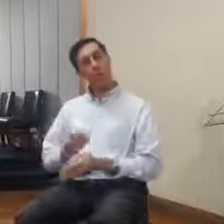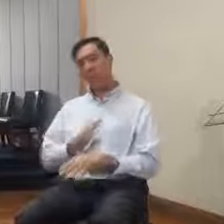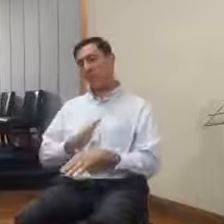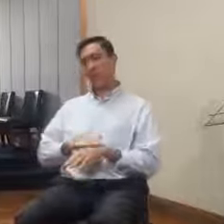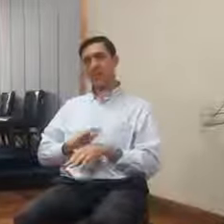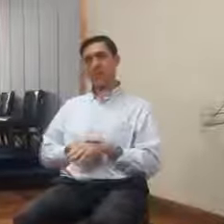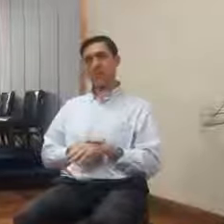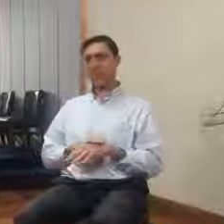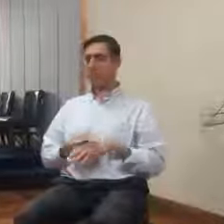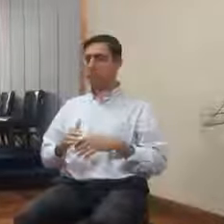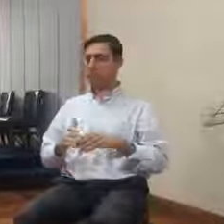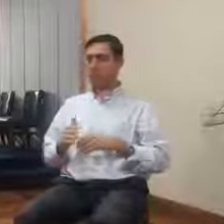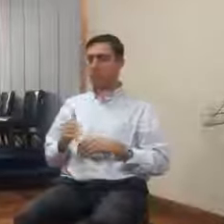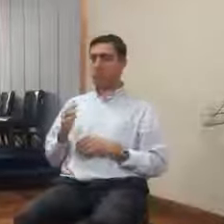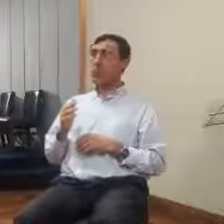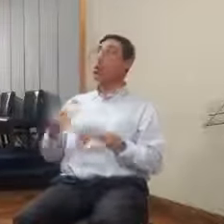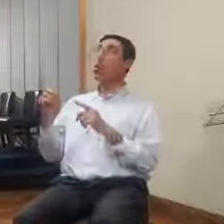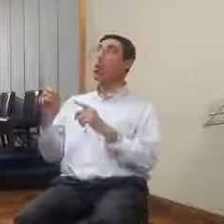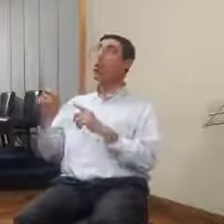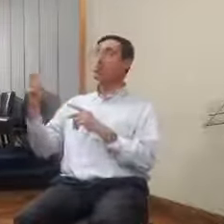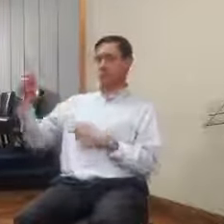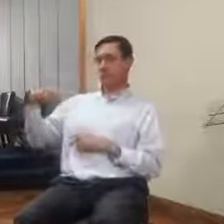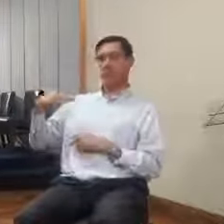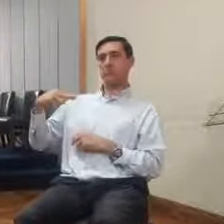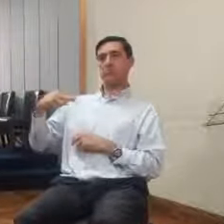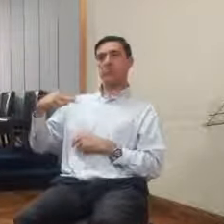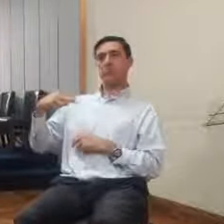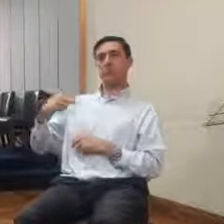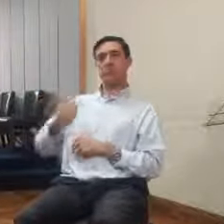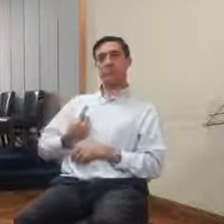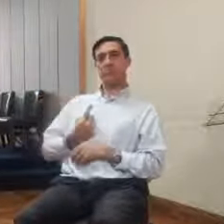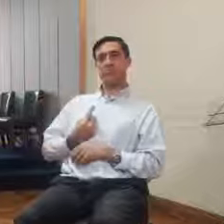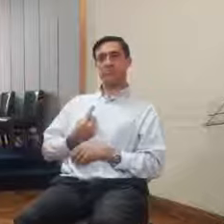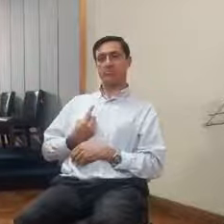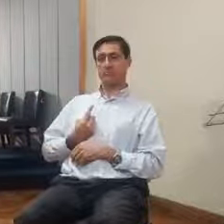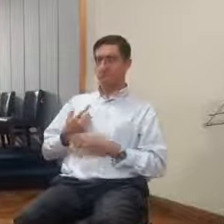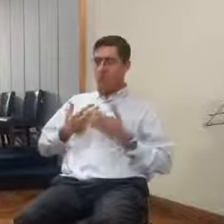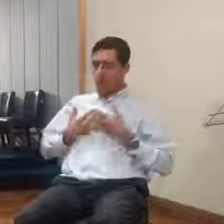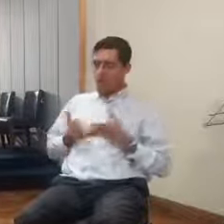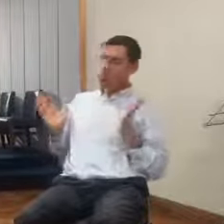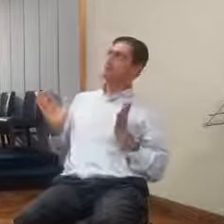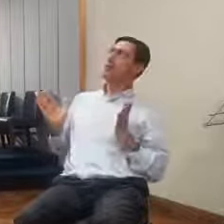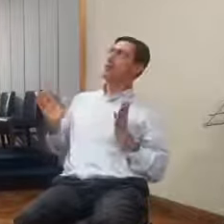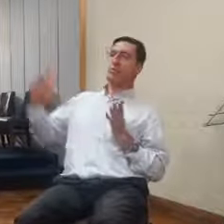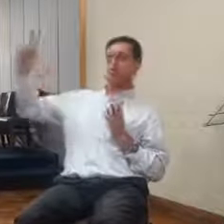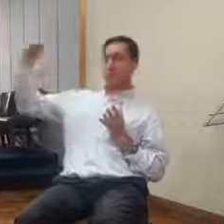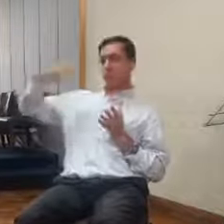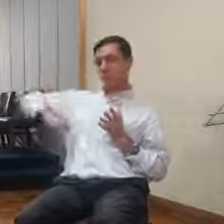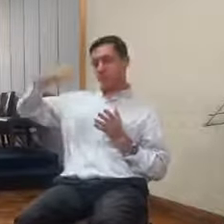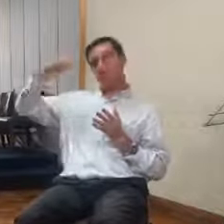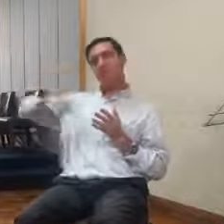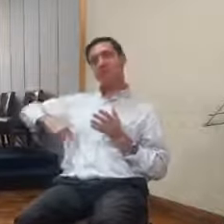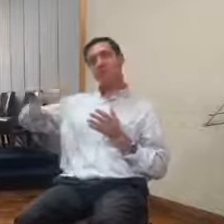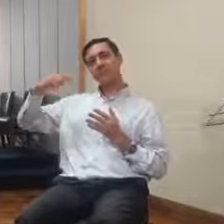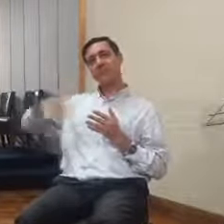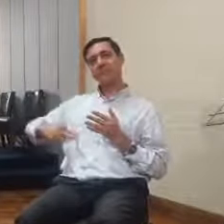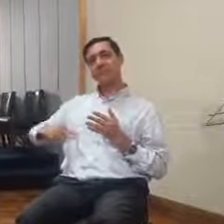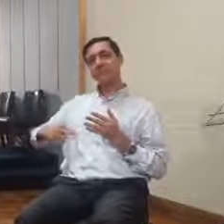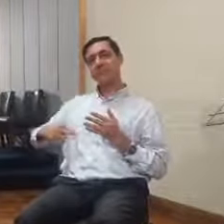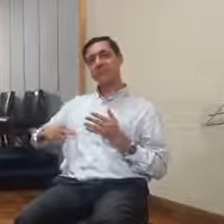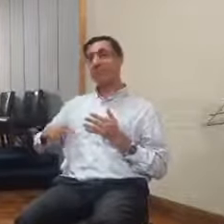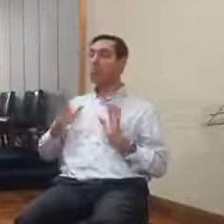godly living. The Lord sees me. I live my life before the open view of heaven. And it's a valuable thing to remember